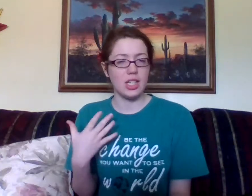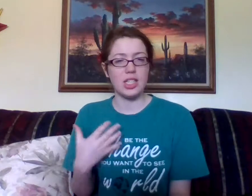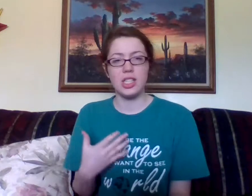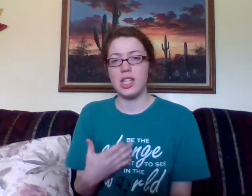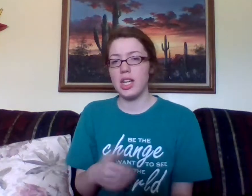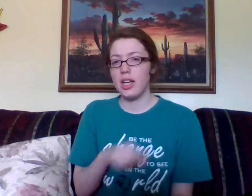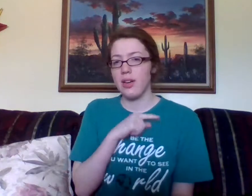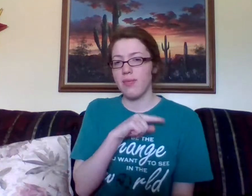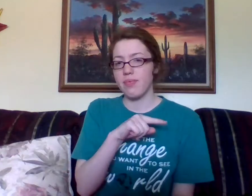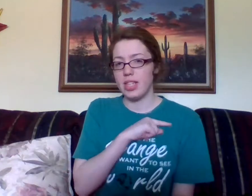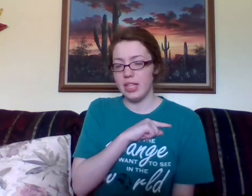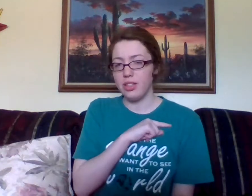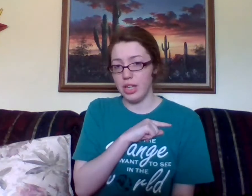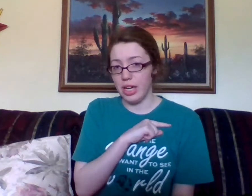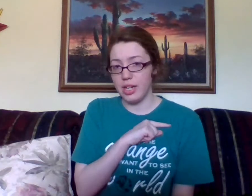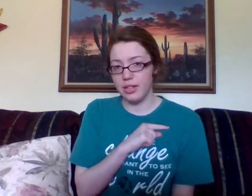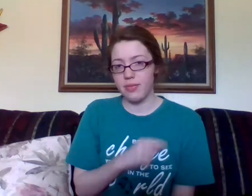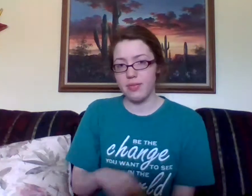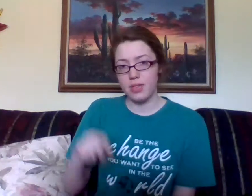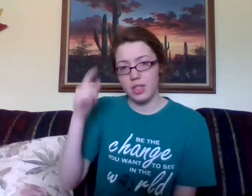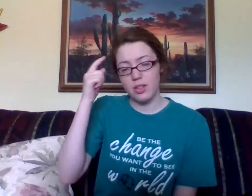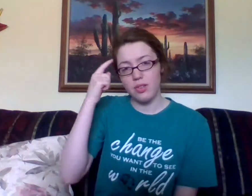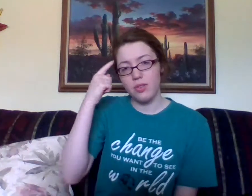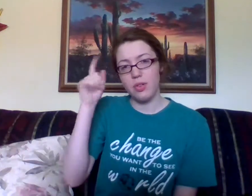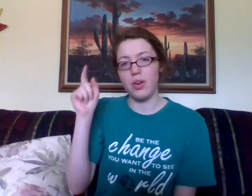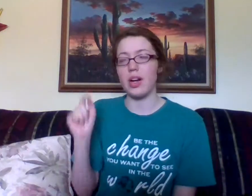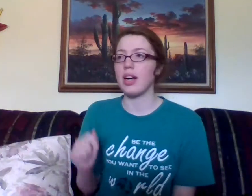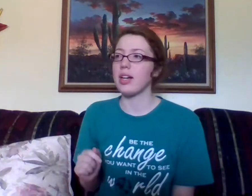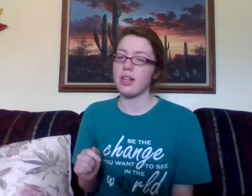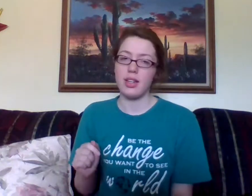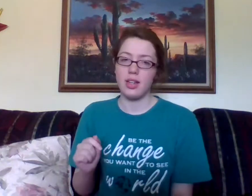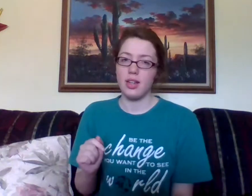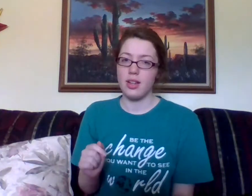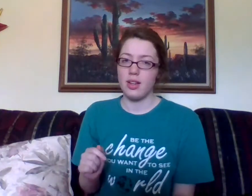felt guilty for